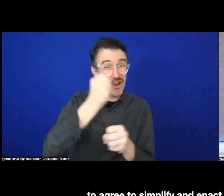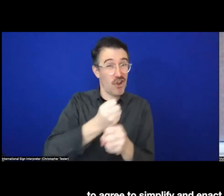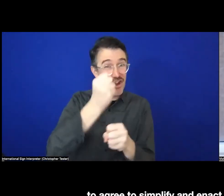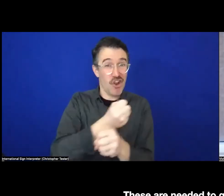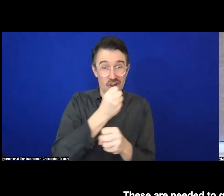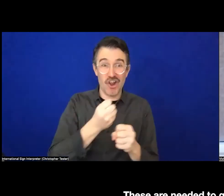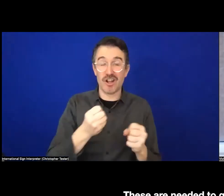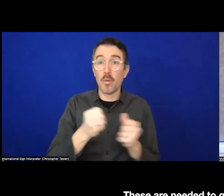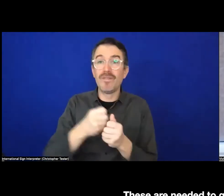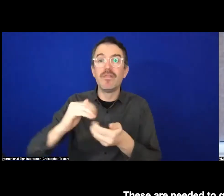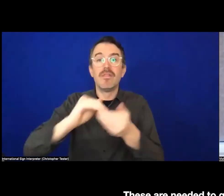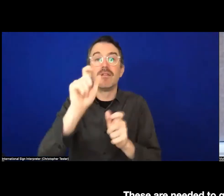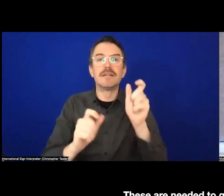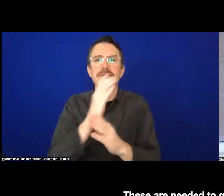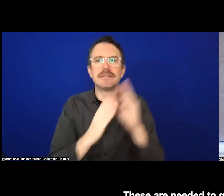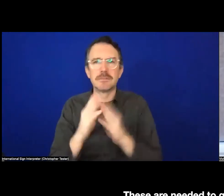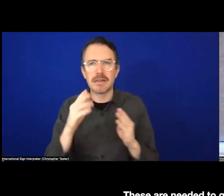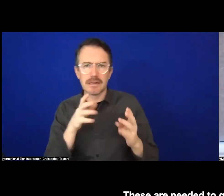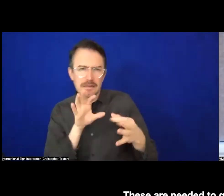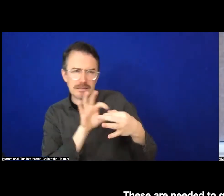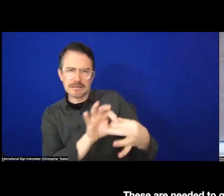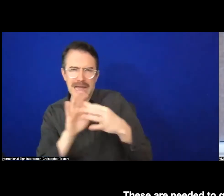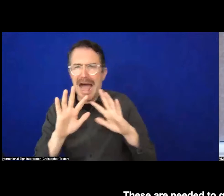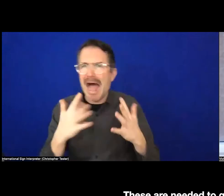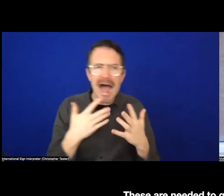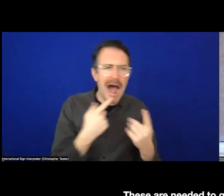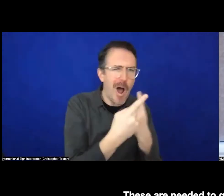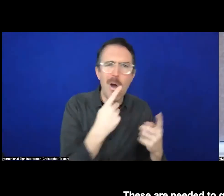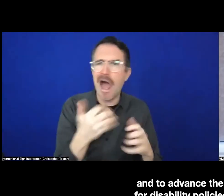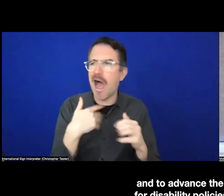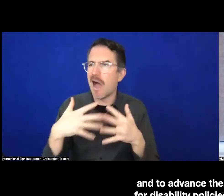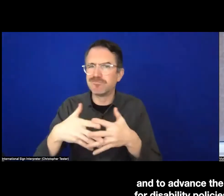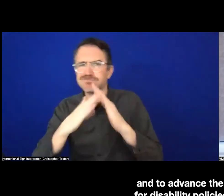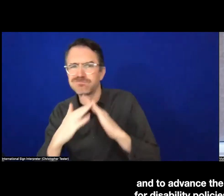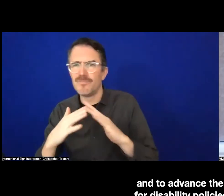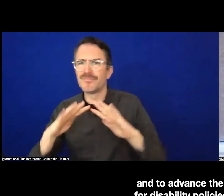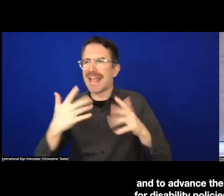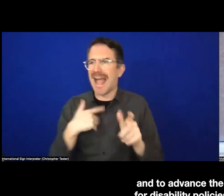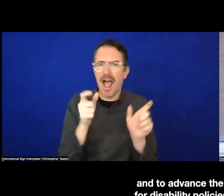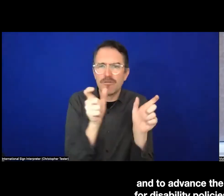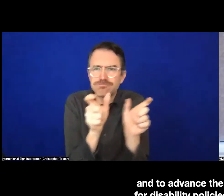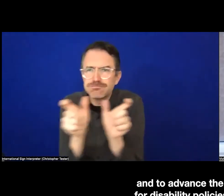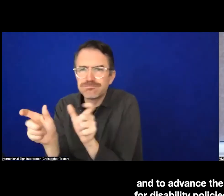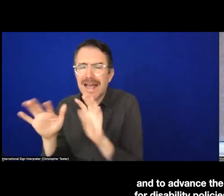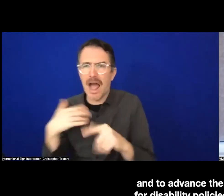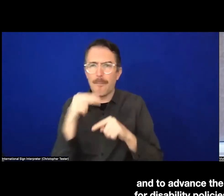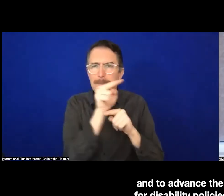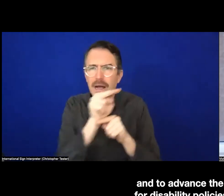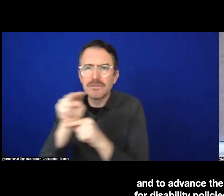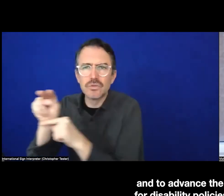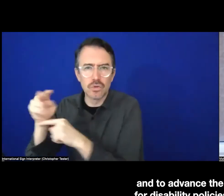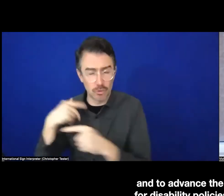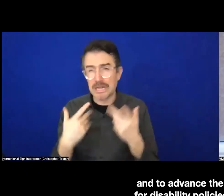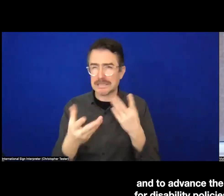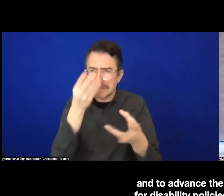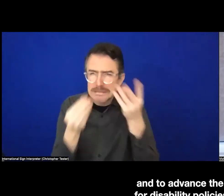implementation regulations. These are needed to guide related sectors and to advance the practical actions